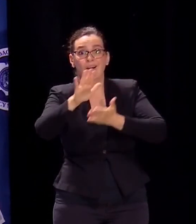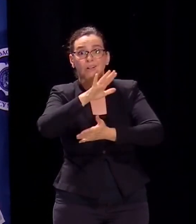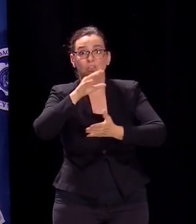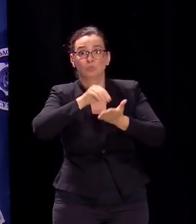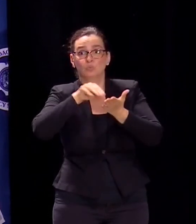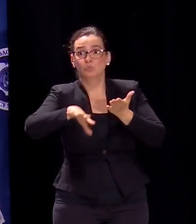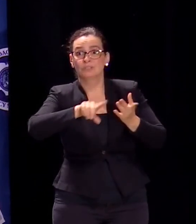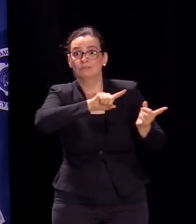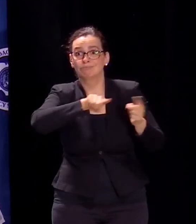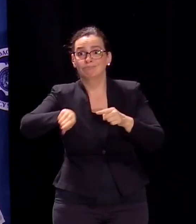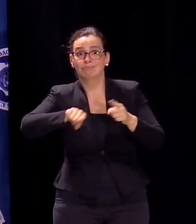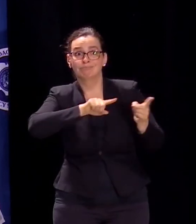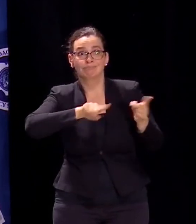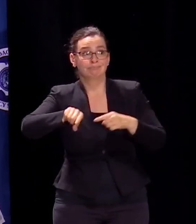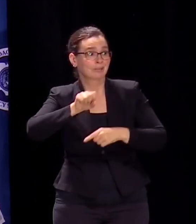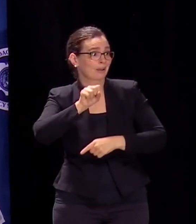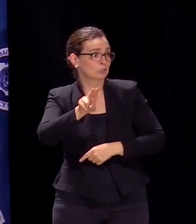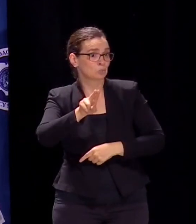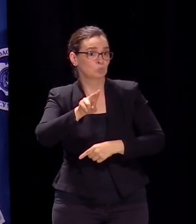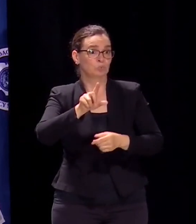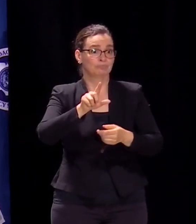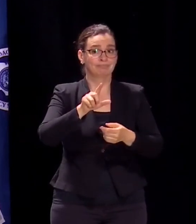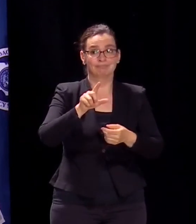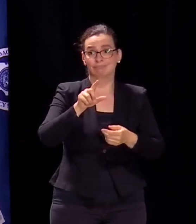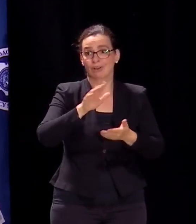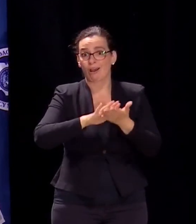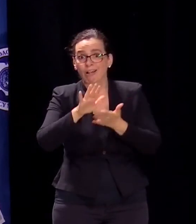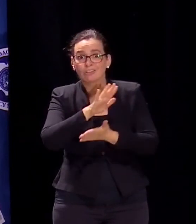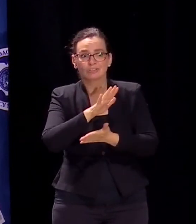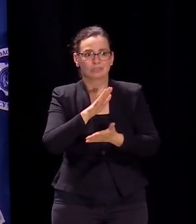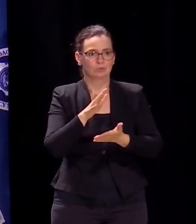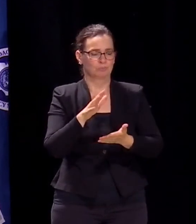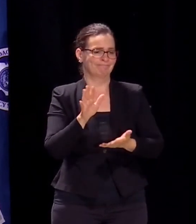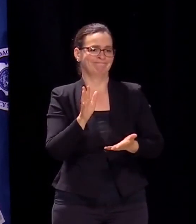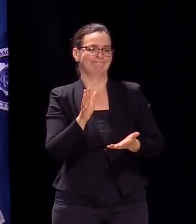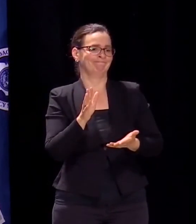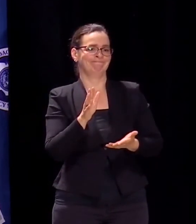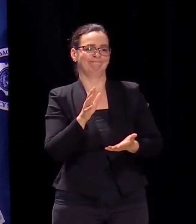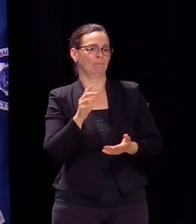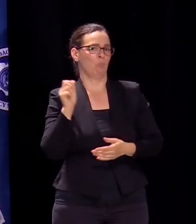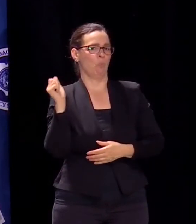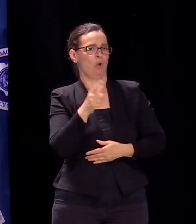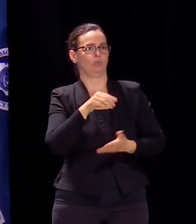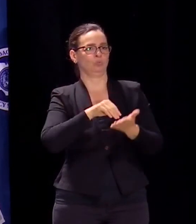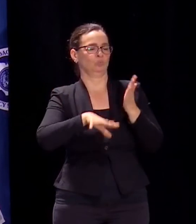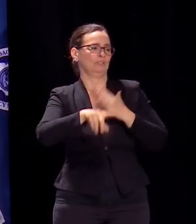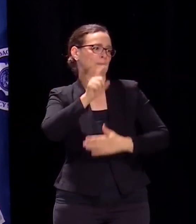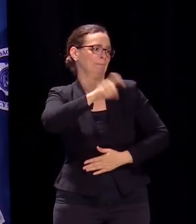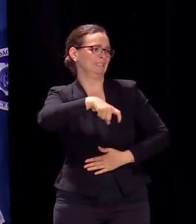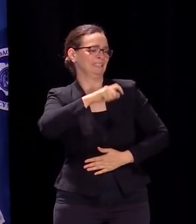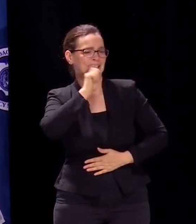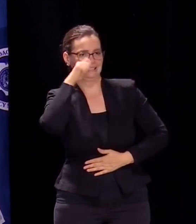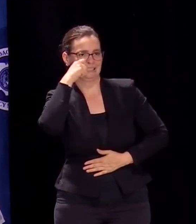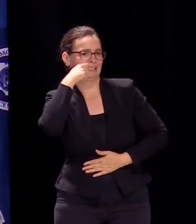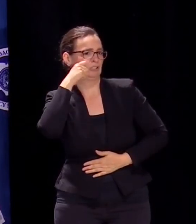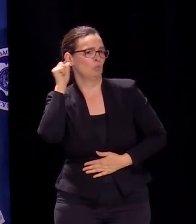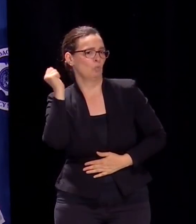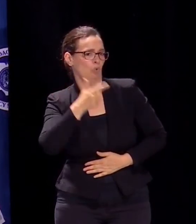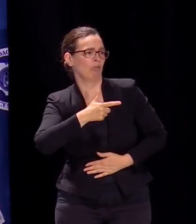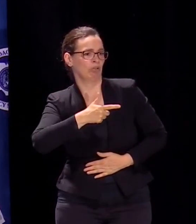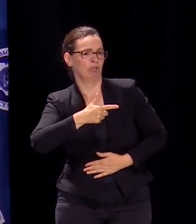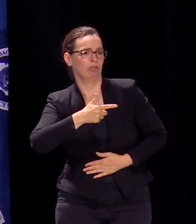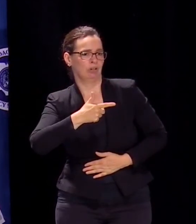tested. And I think we're building up that infrastructure. We've worked with Upstate on some rapid testing equipment that hopefully we'll be